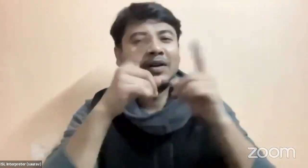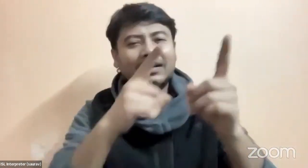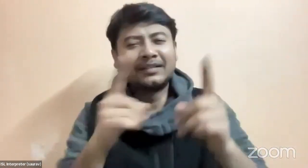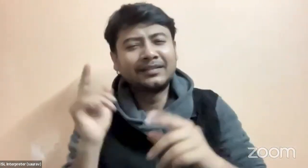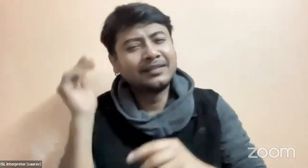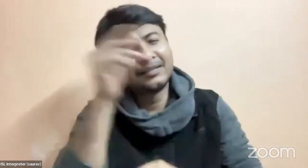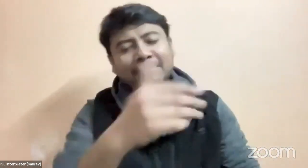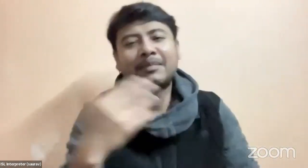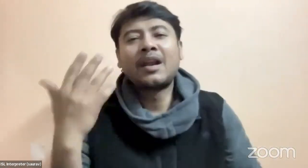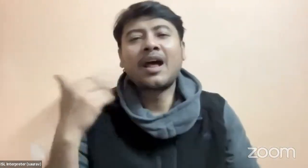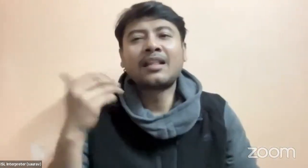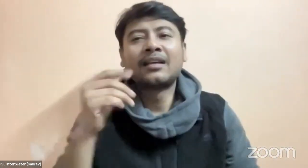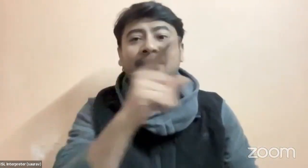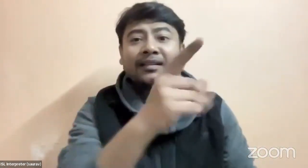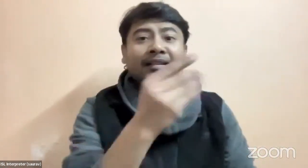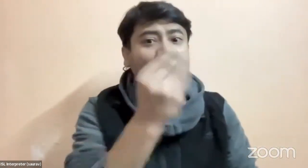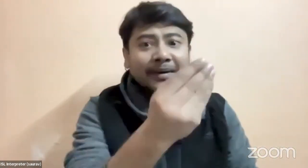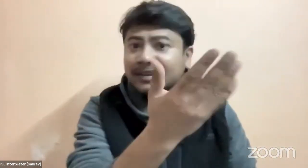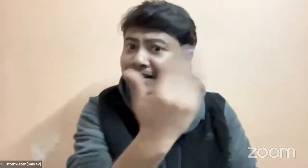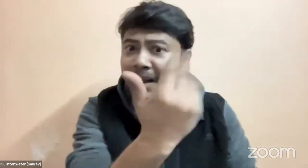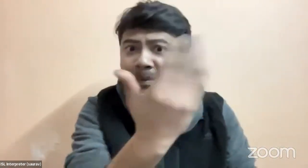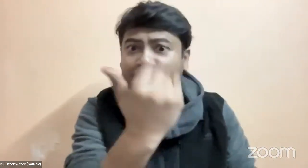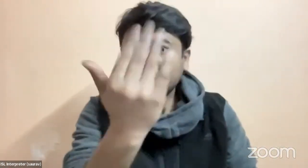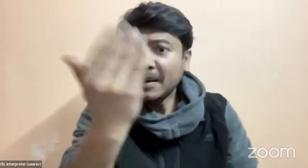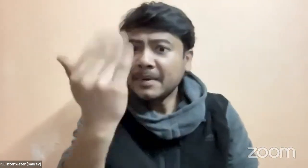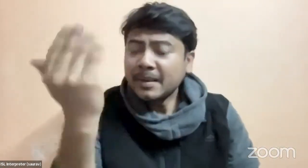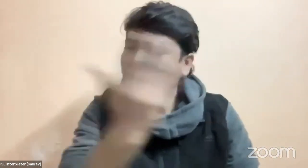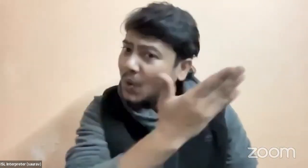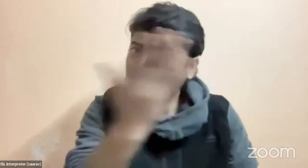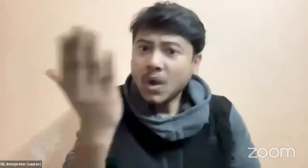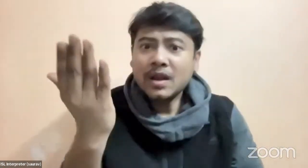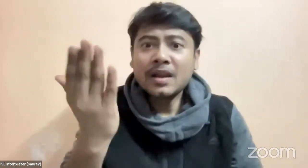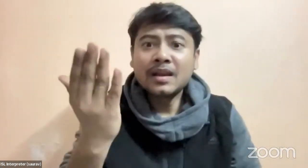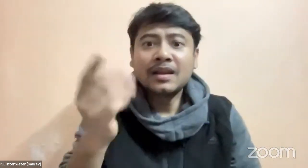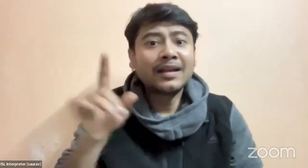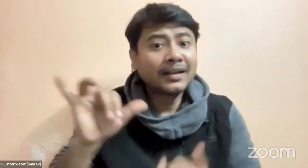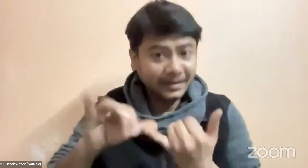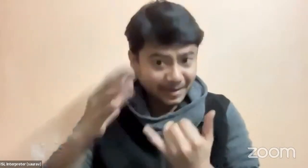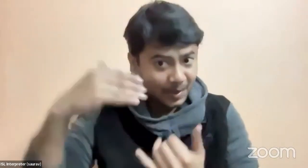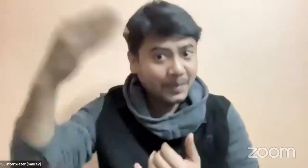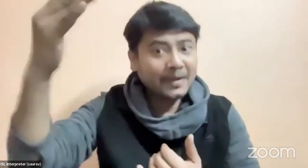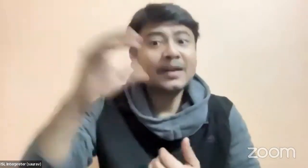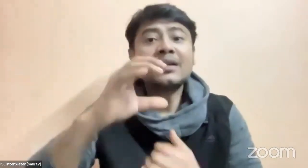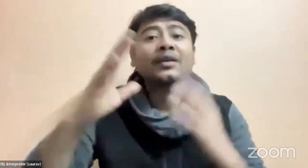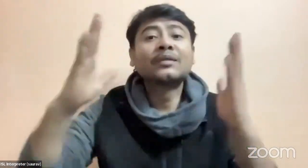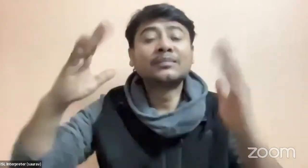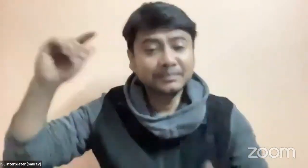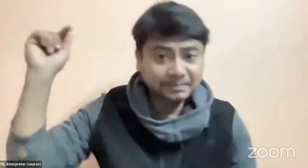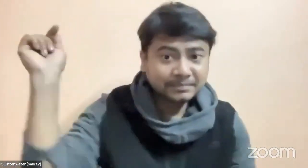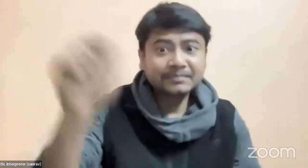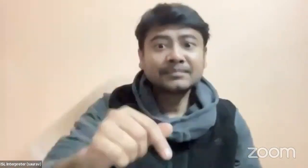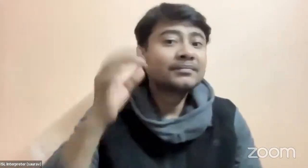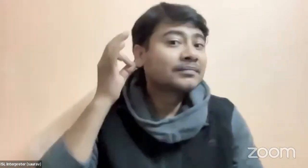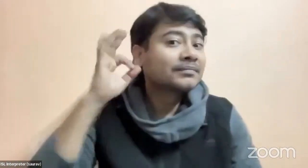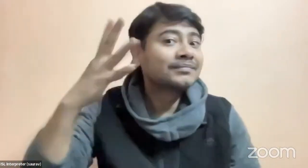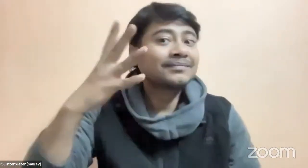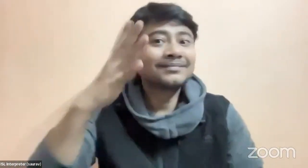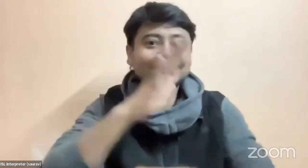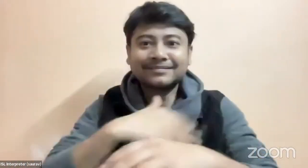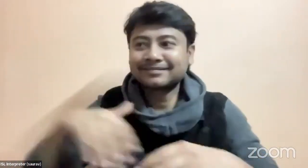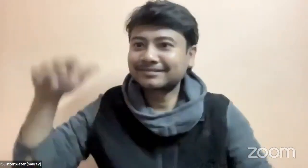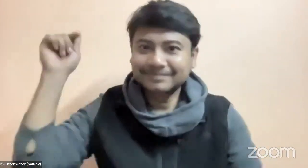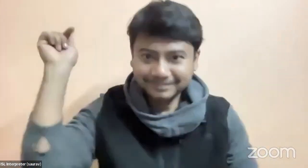come as Chaitanya Mahaprabhu, as Gauranga. And he is going to give love of Krishna